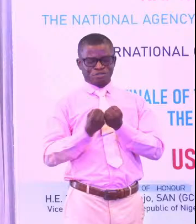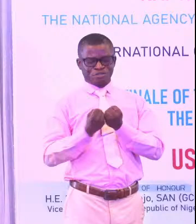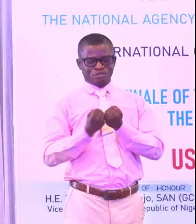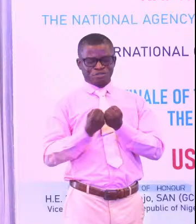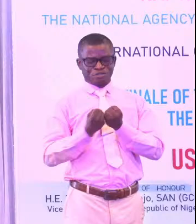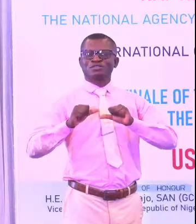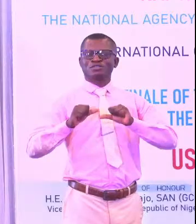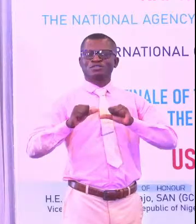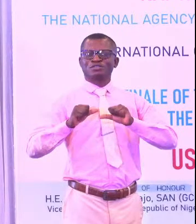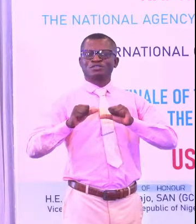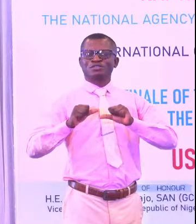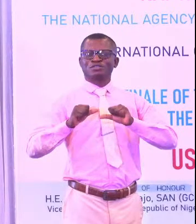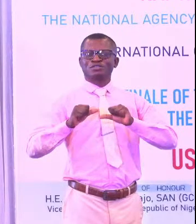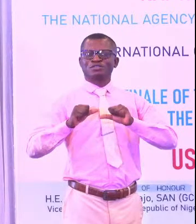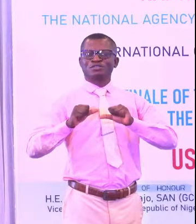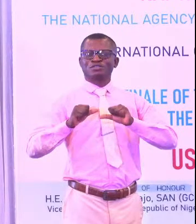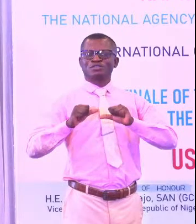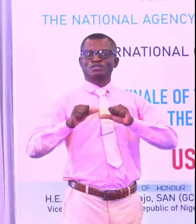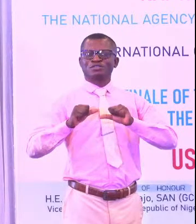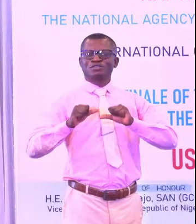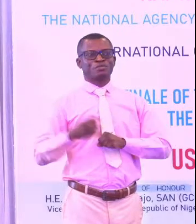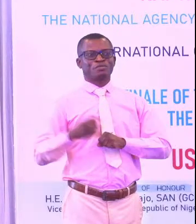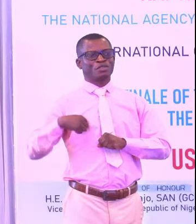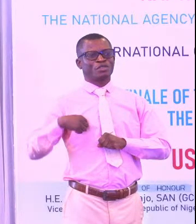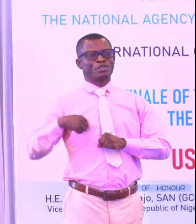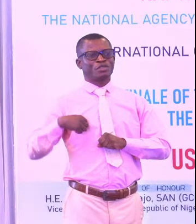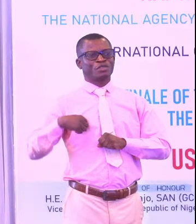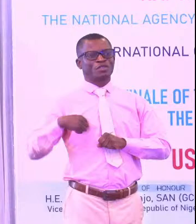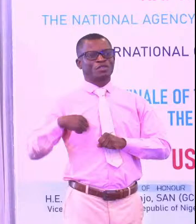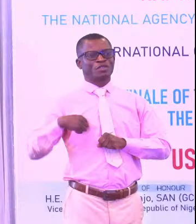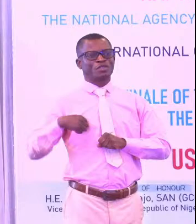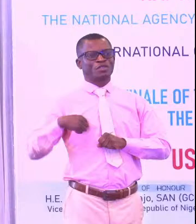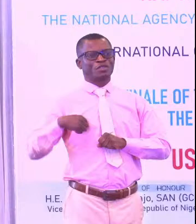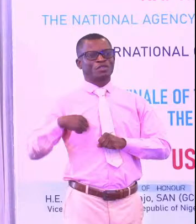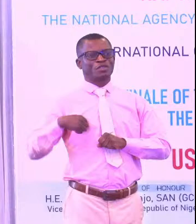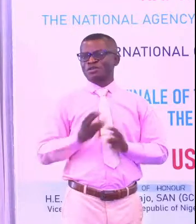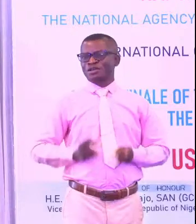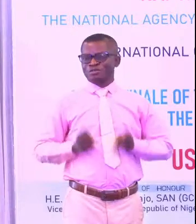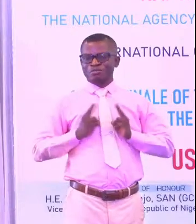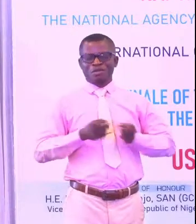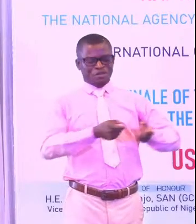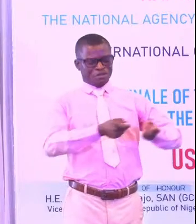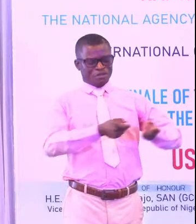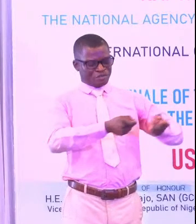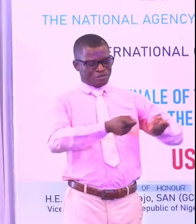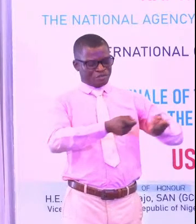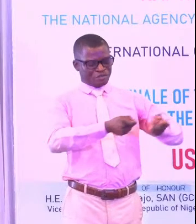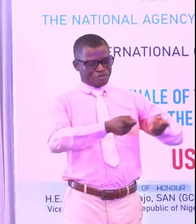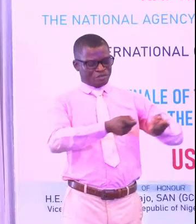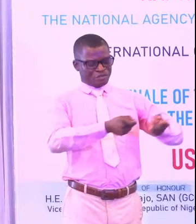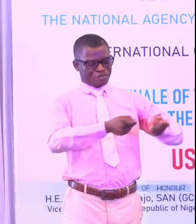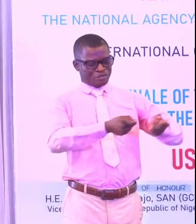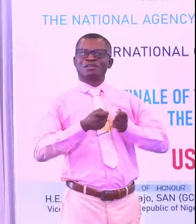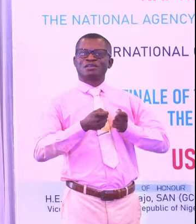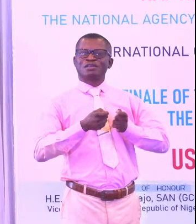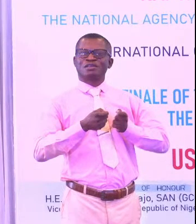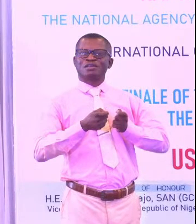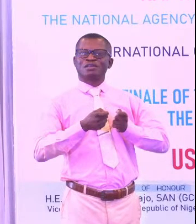problem. We need to analyze how human trafficking works. Who's